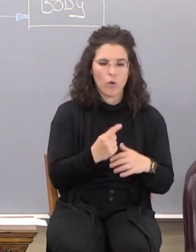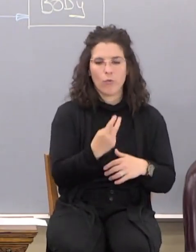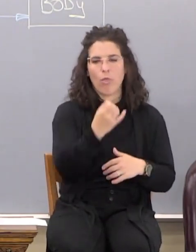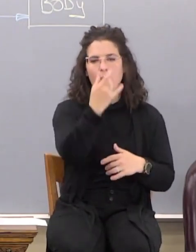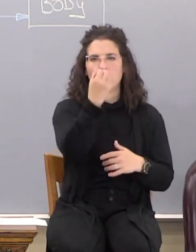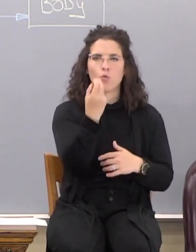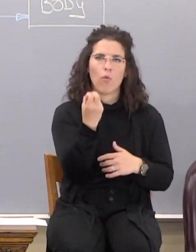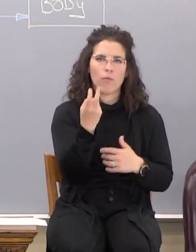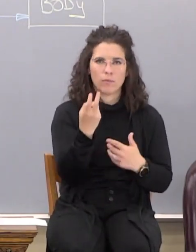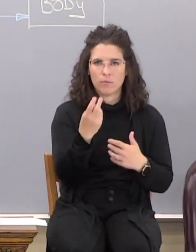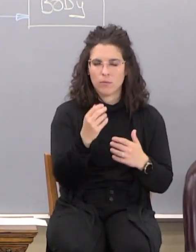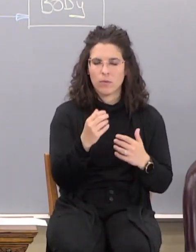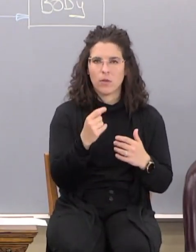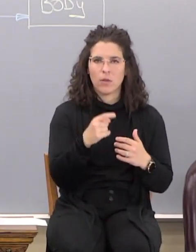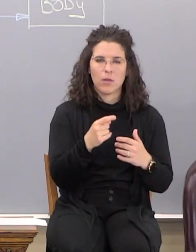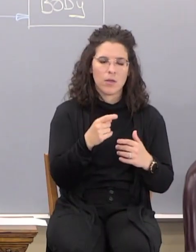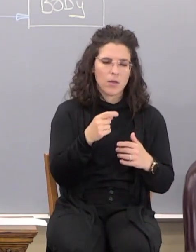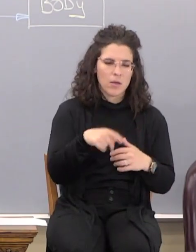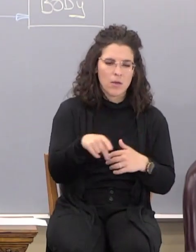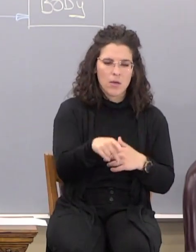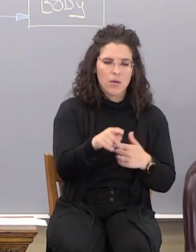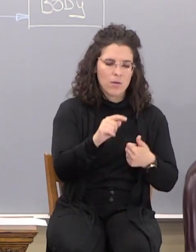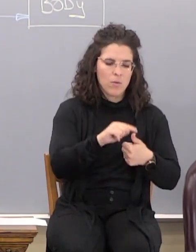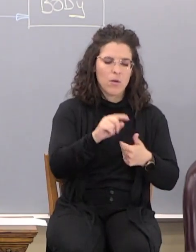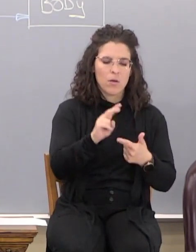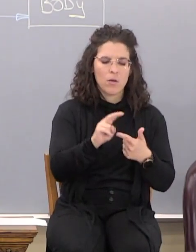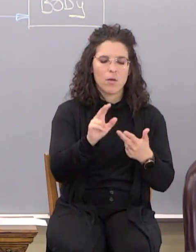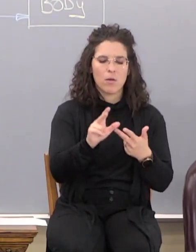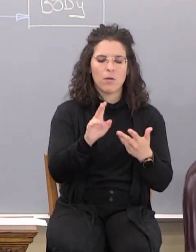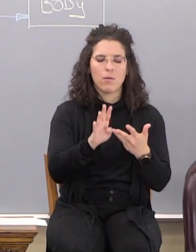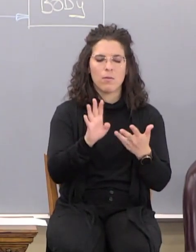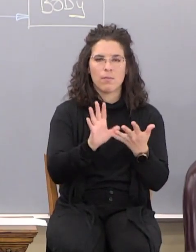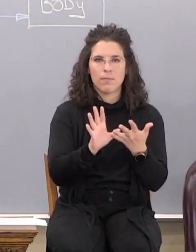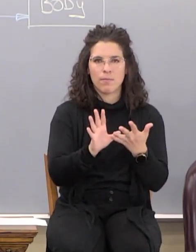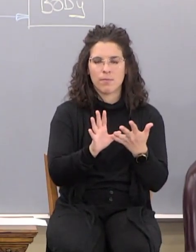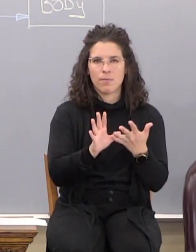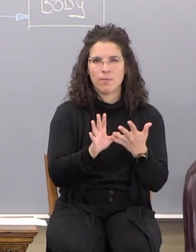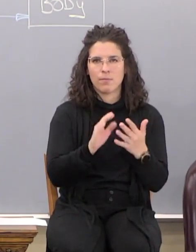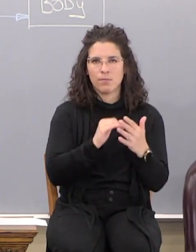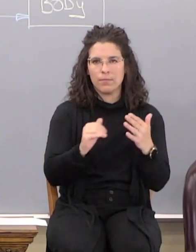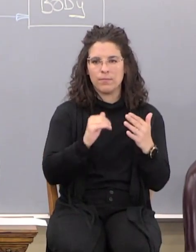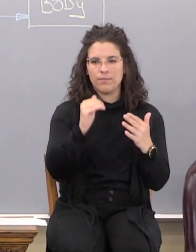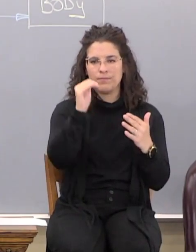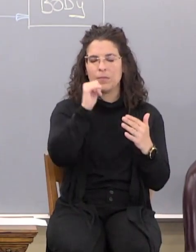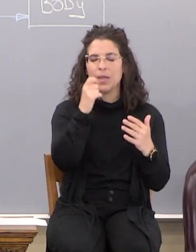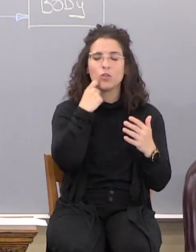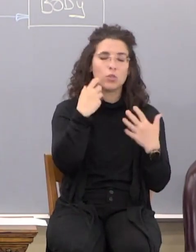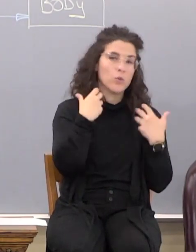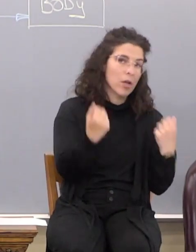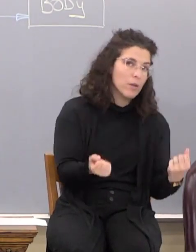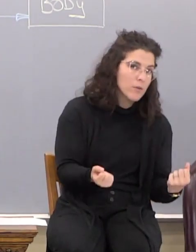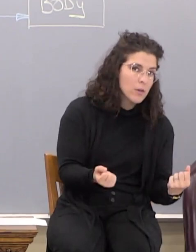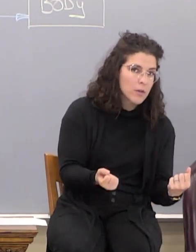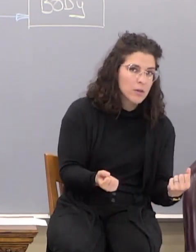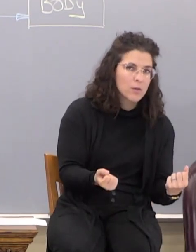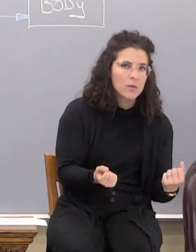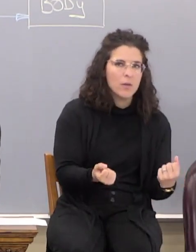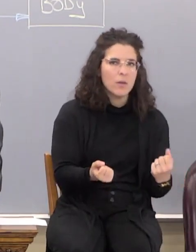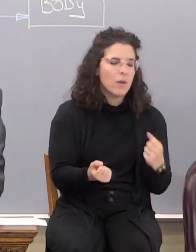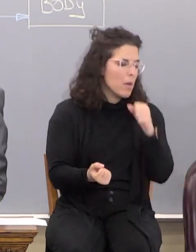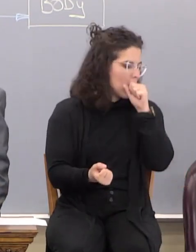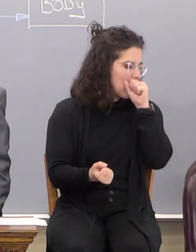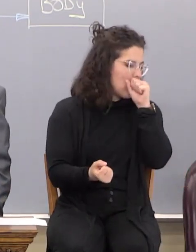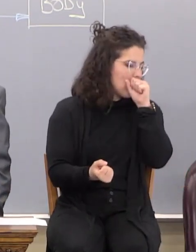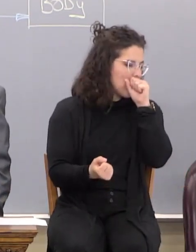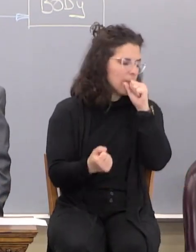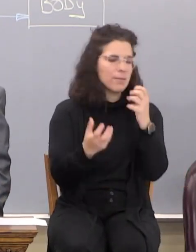steps. Here's Paul's five steps. Not just a recovery, because who wants to go